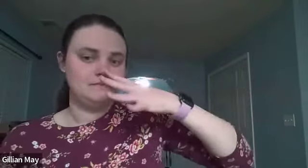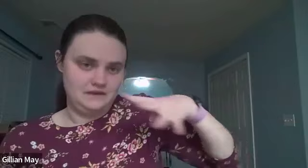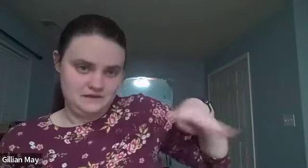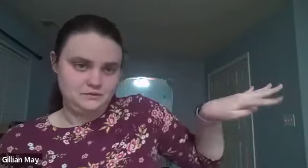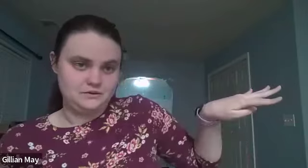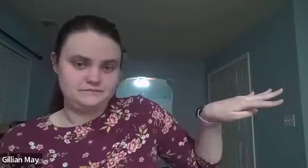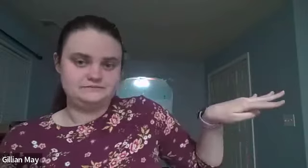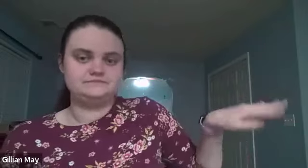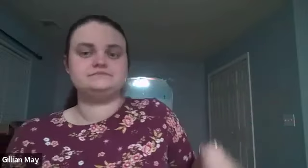Ignore.